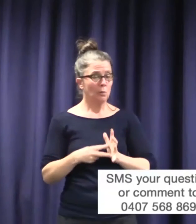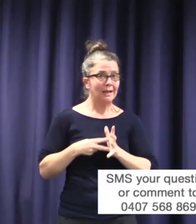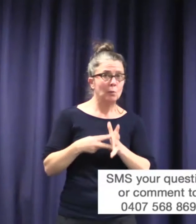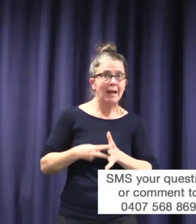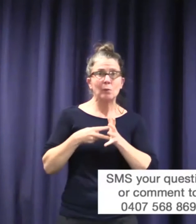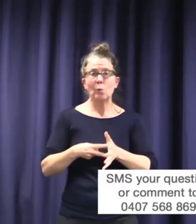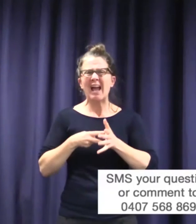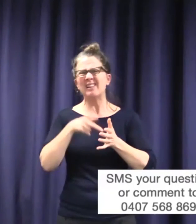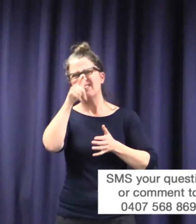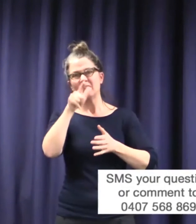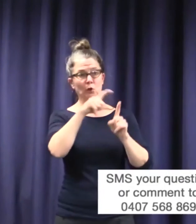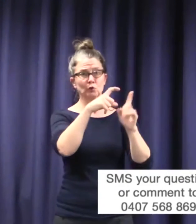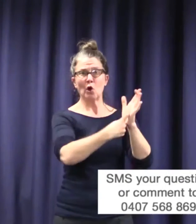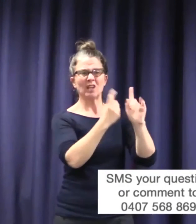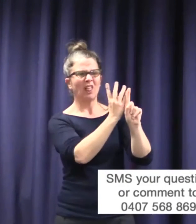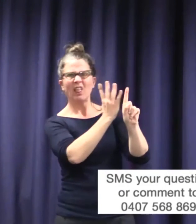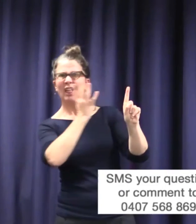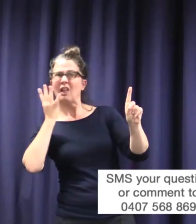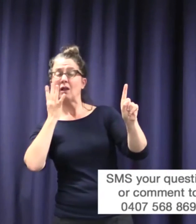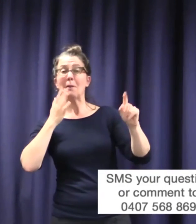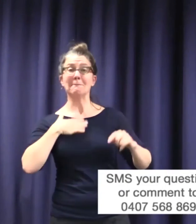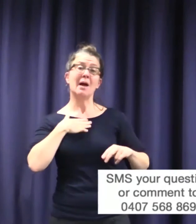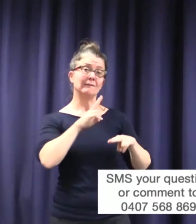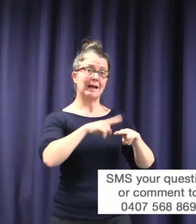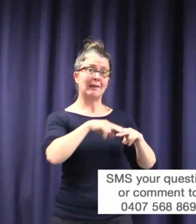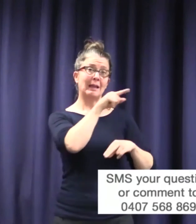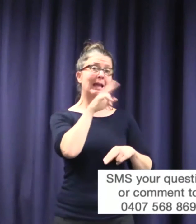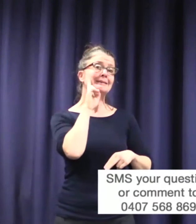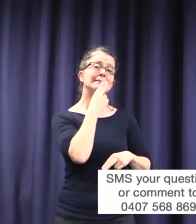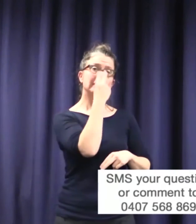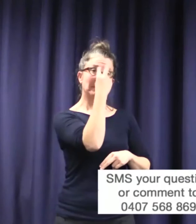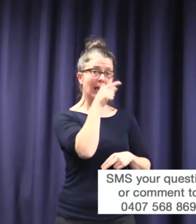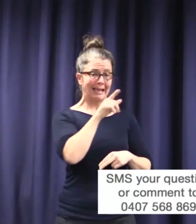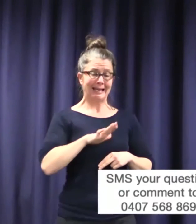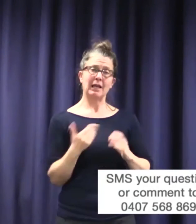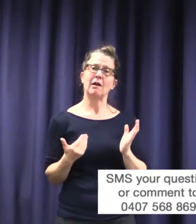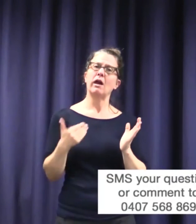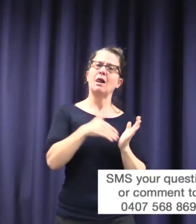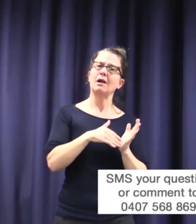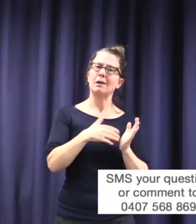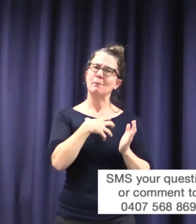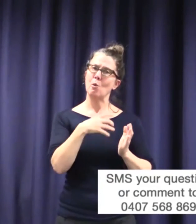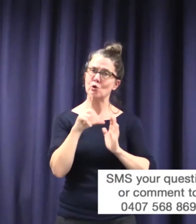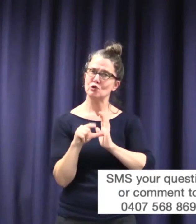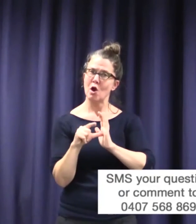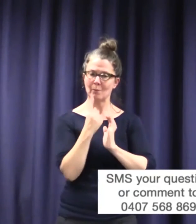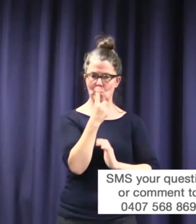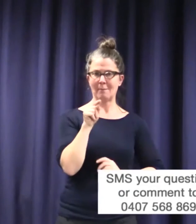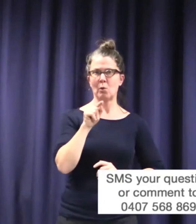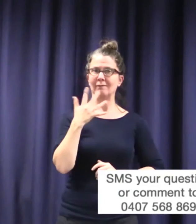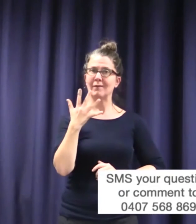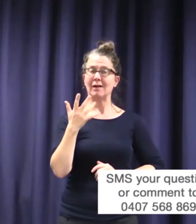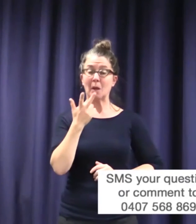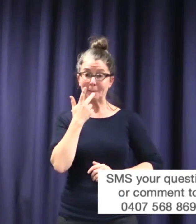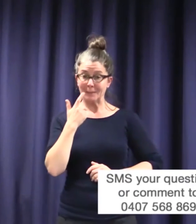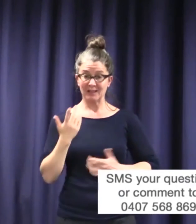often have to wait at the GP. My dad is deafblind and he needs the extra time. If the interpreter has another job to